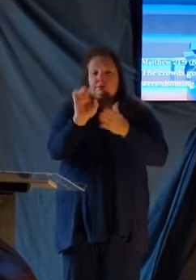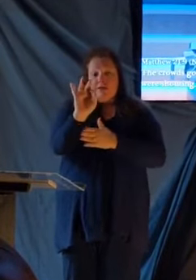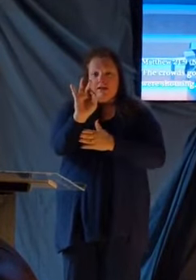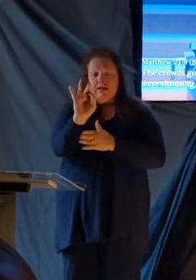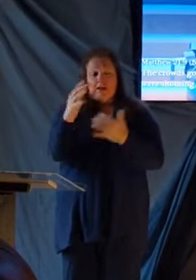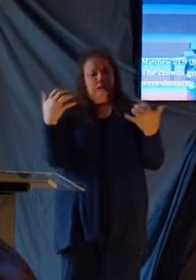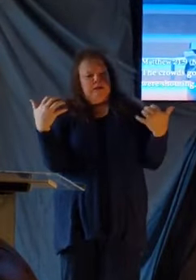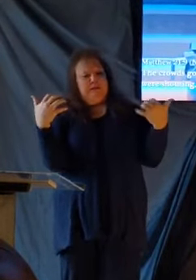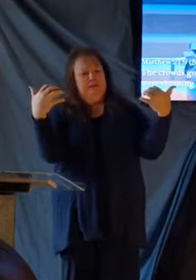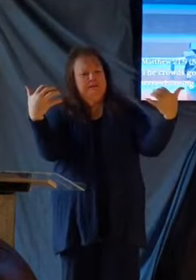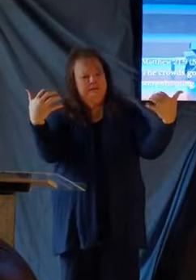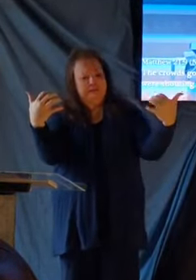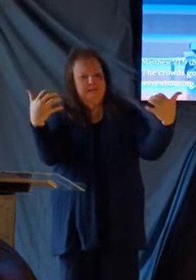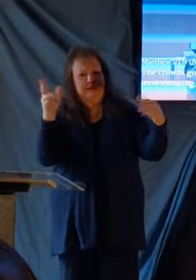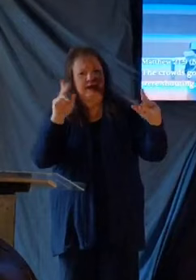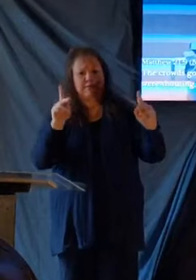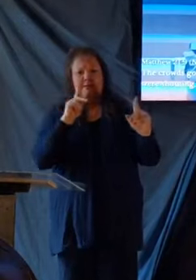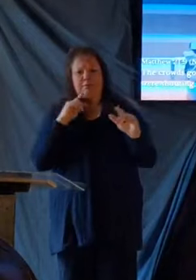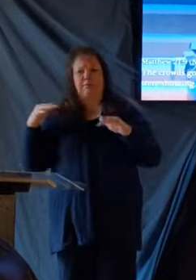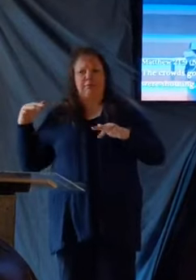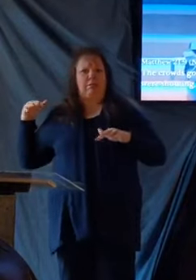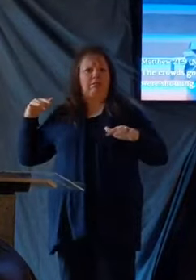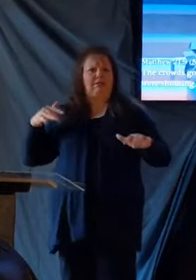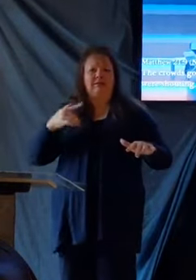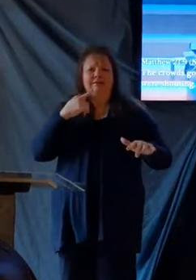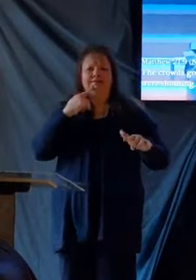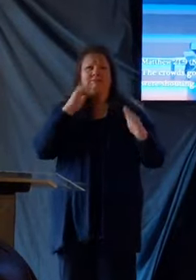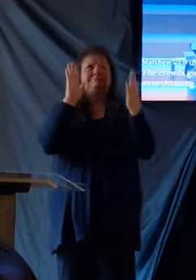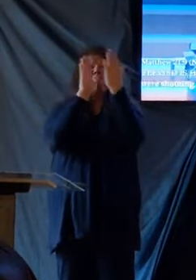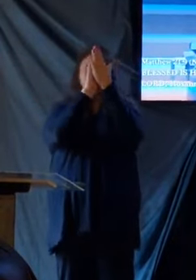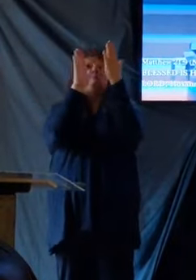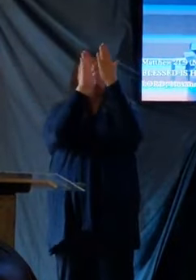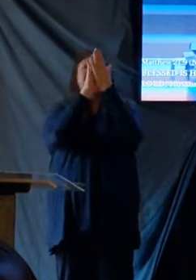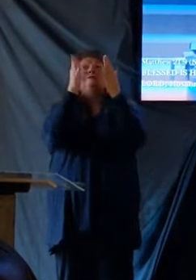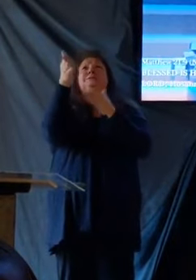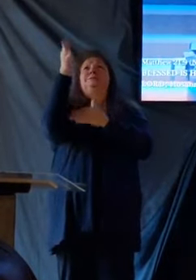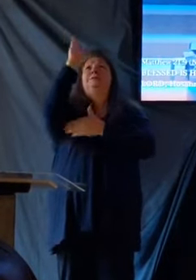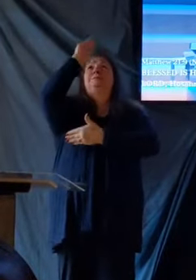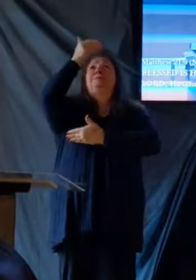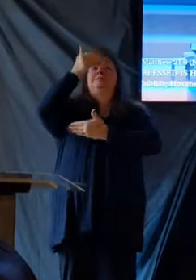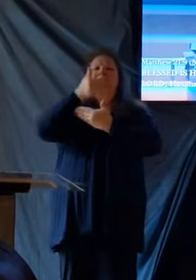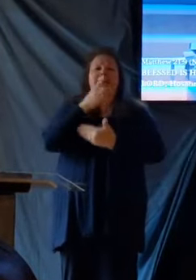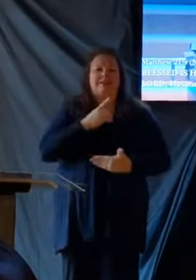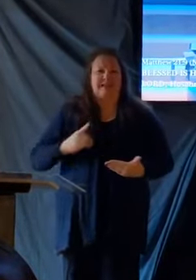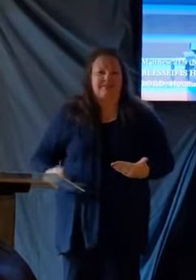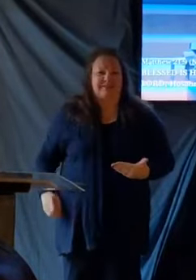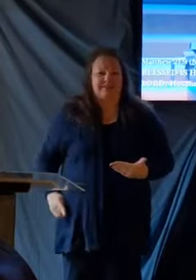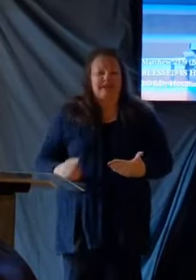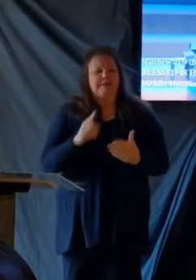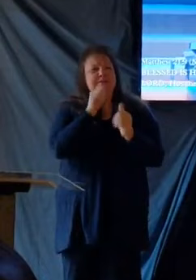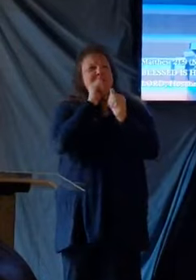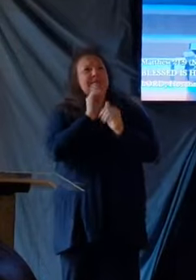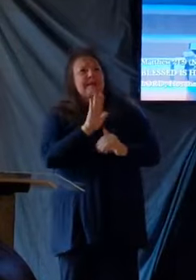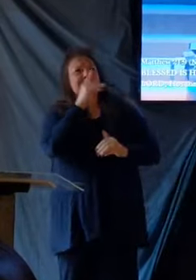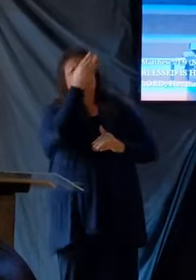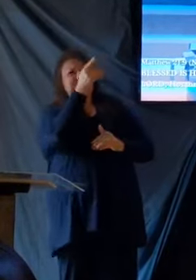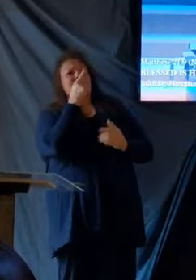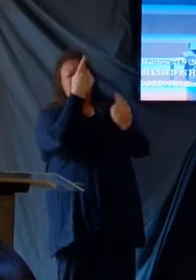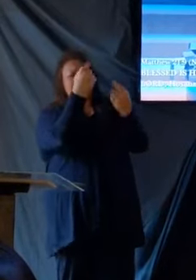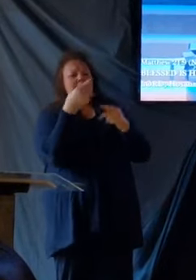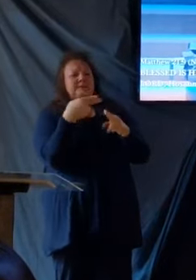of him and those who followed were shouting, 'Hosanna to the Son of David. Blessed is he who comes in the name of the